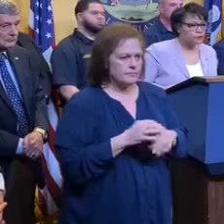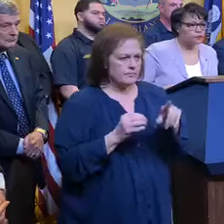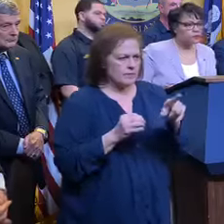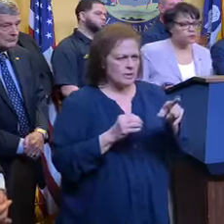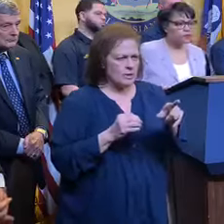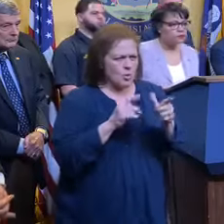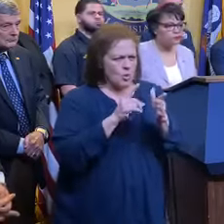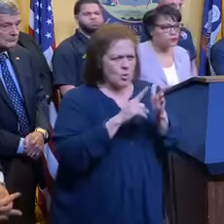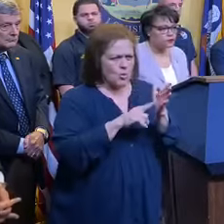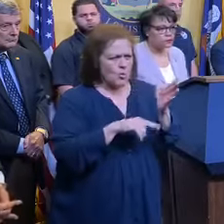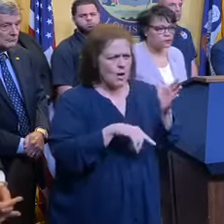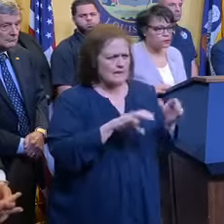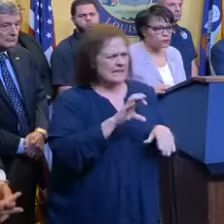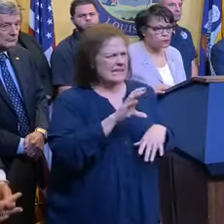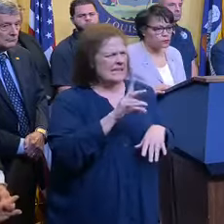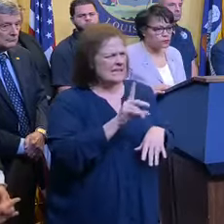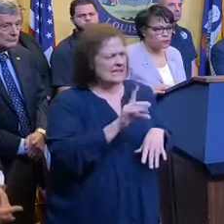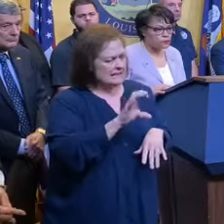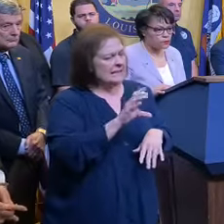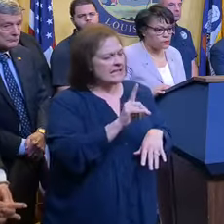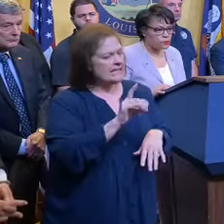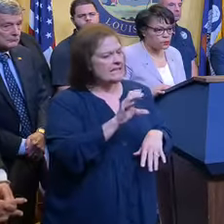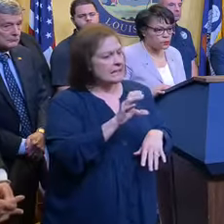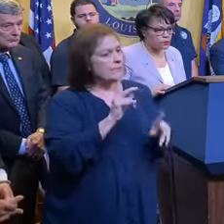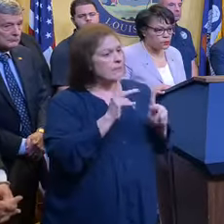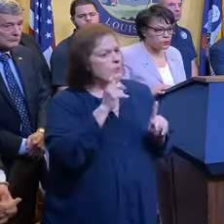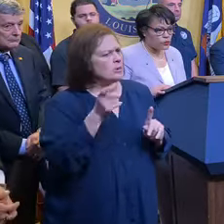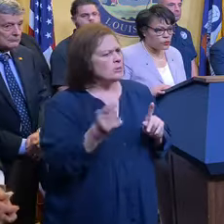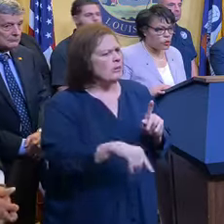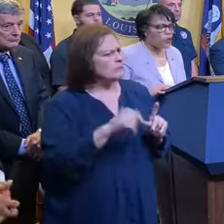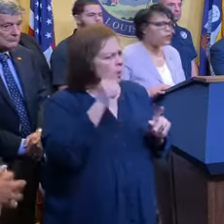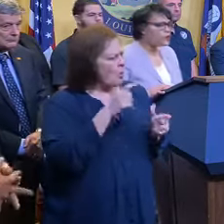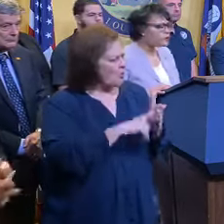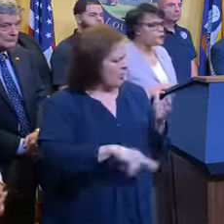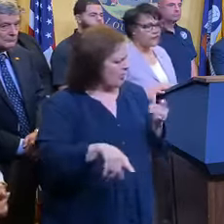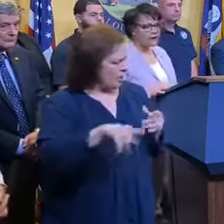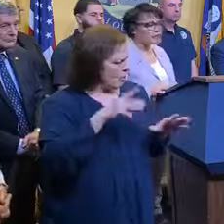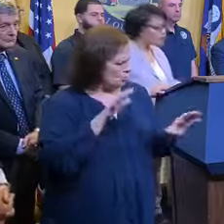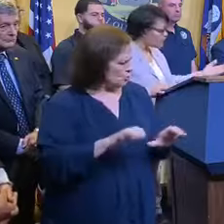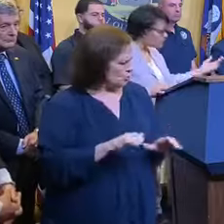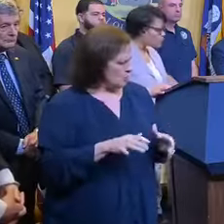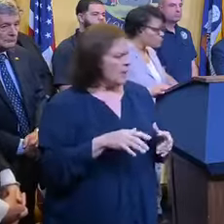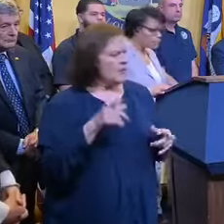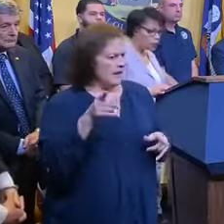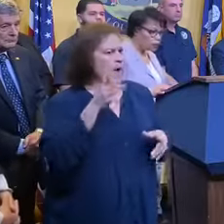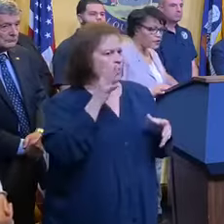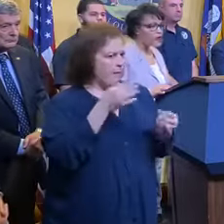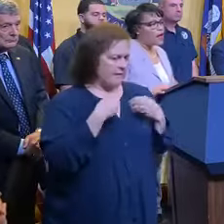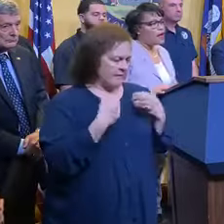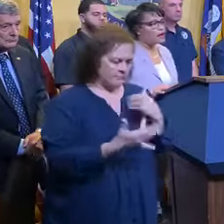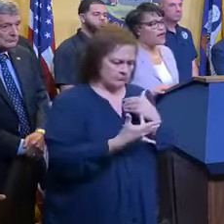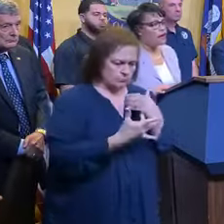what exactly are those CDC officials that are coming in tomorrow, their responsibility? Well, they're going to provide us with technical